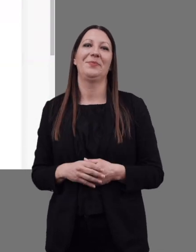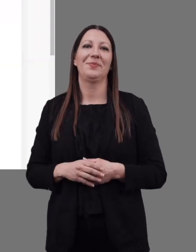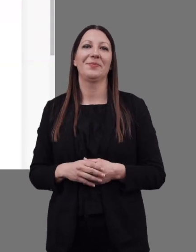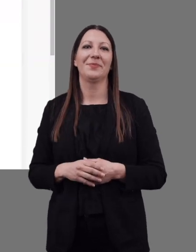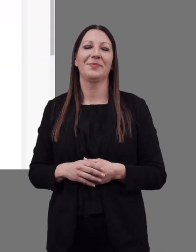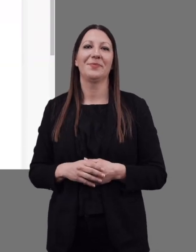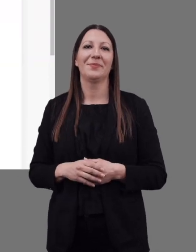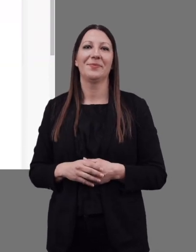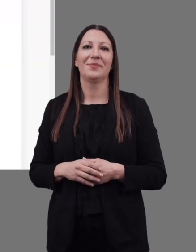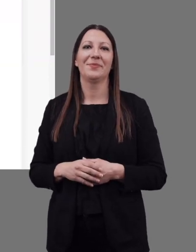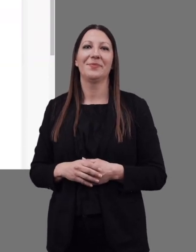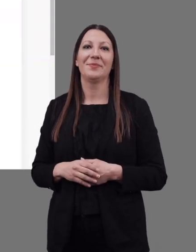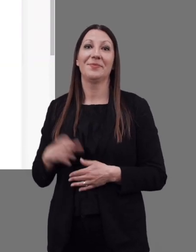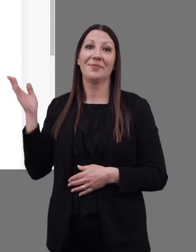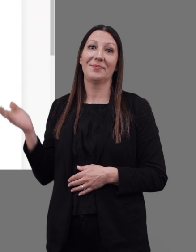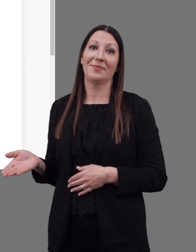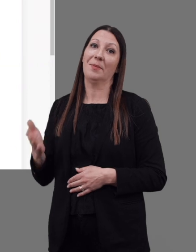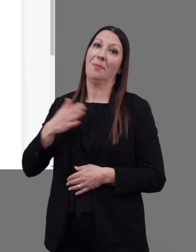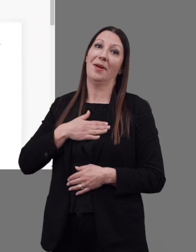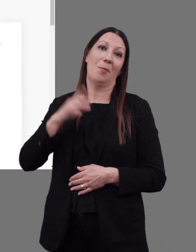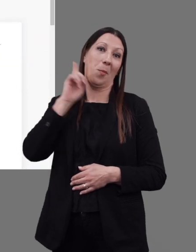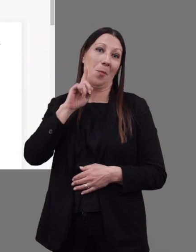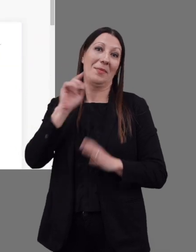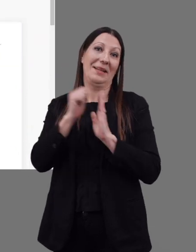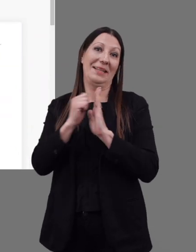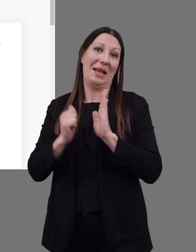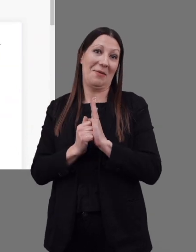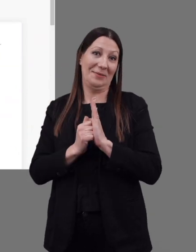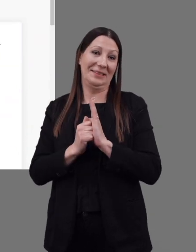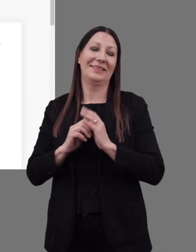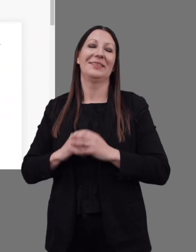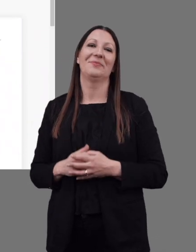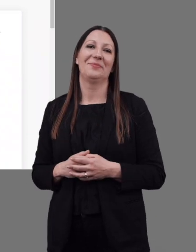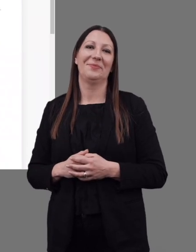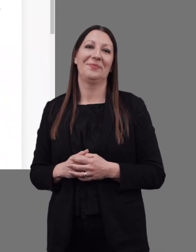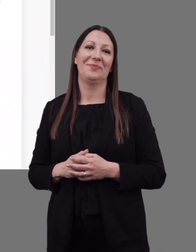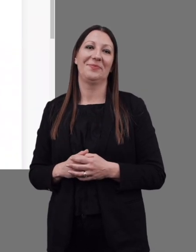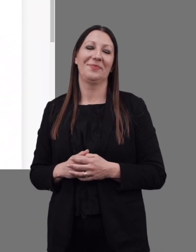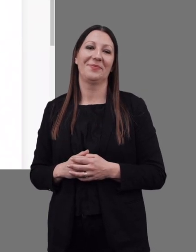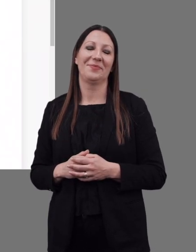Okay, so I have already started creating my account, so I'm just going to exit out of here.